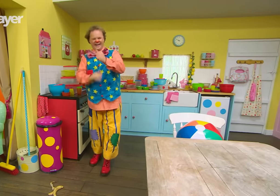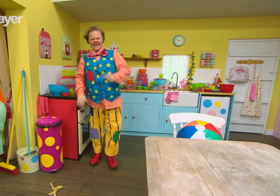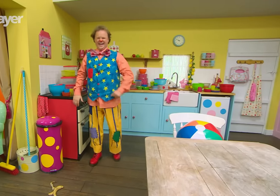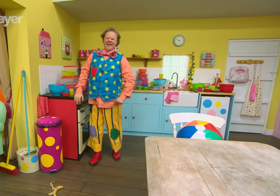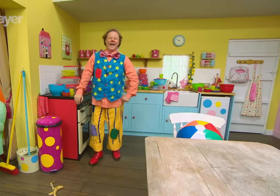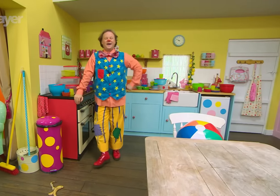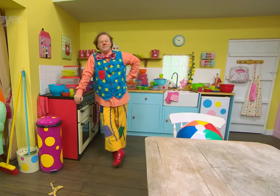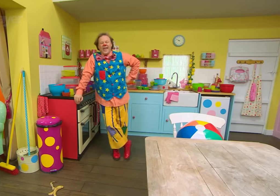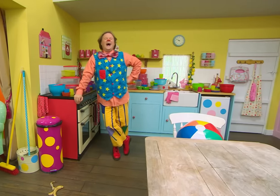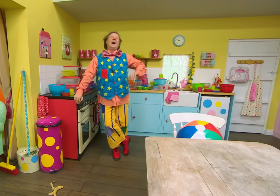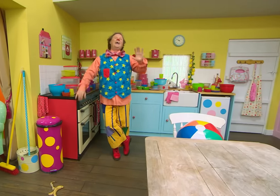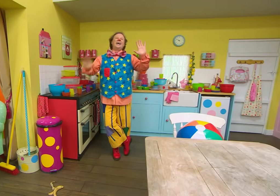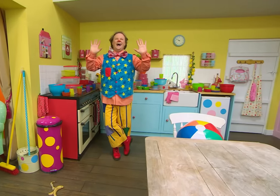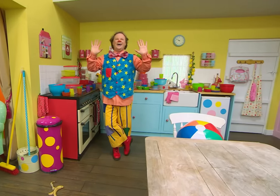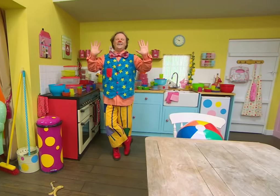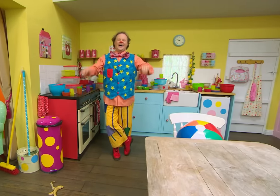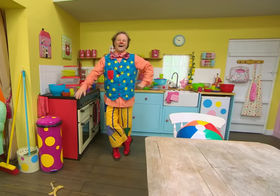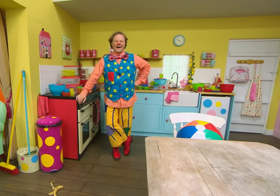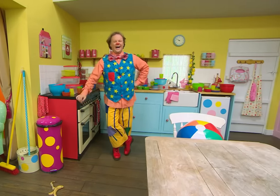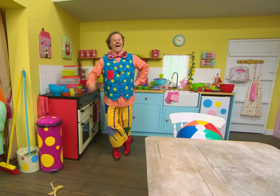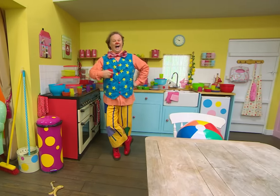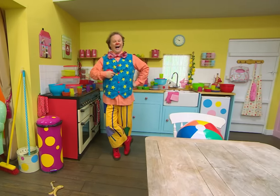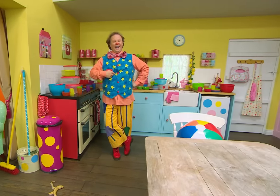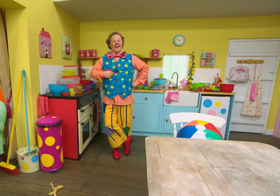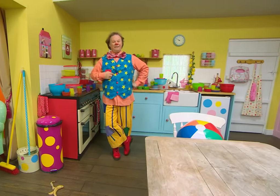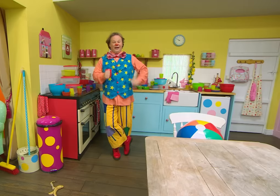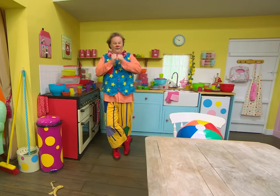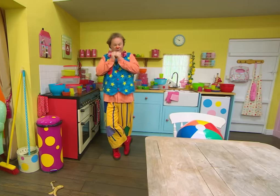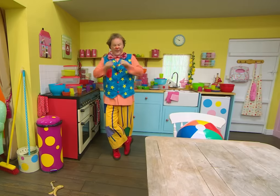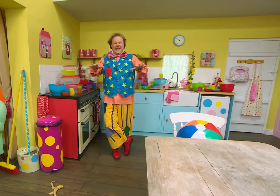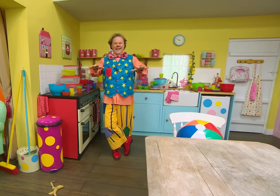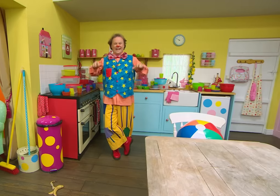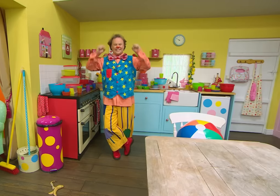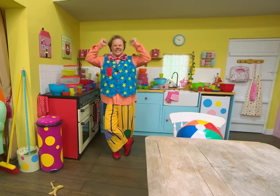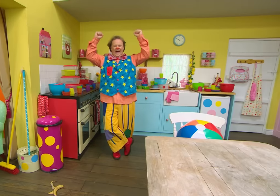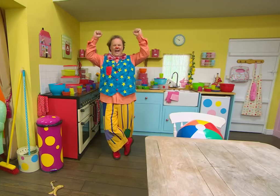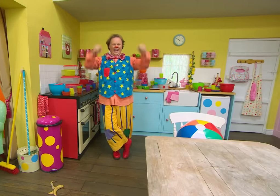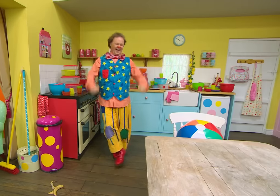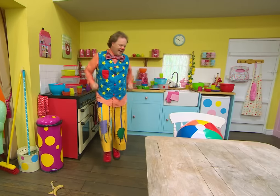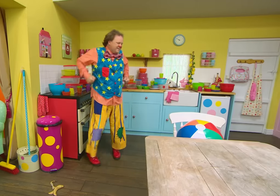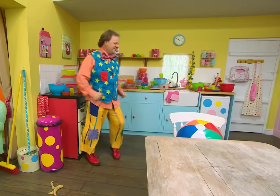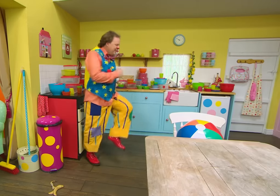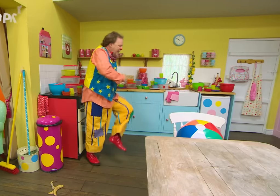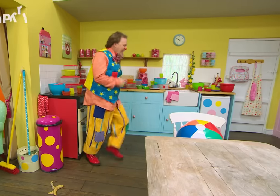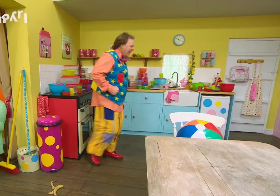Mr Tumble. I know. I've finished. Yeah.